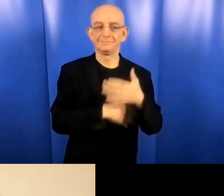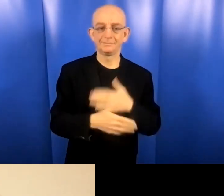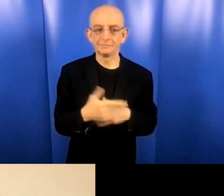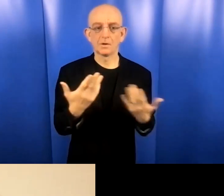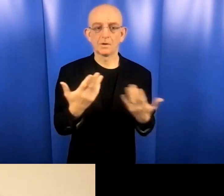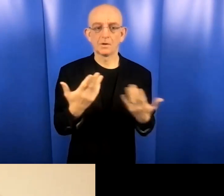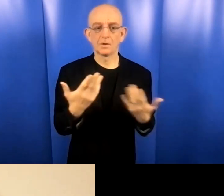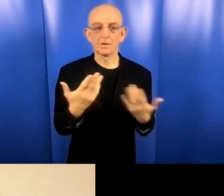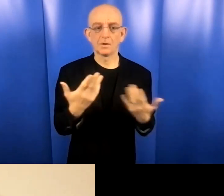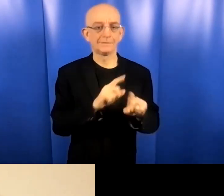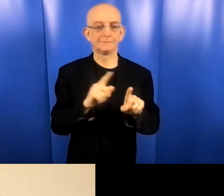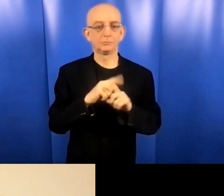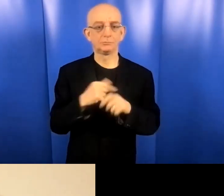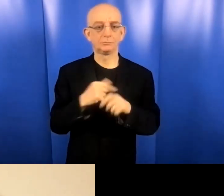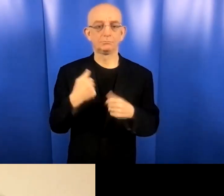group is